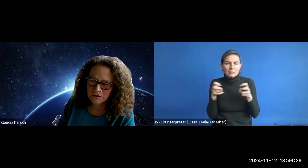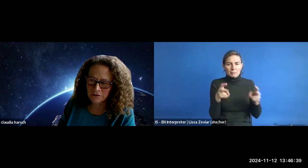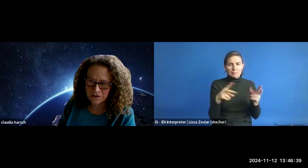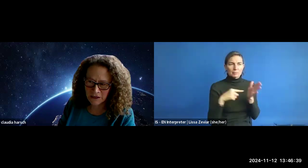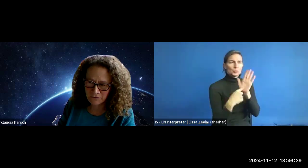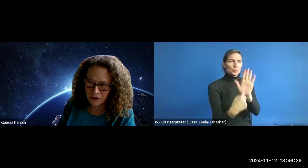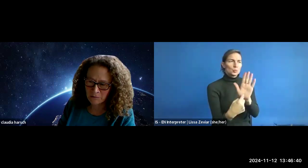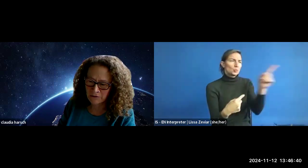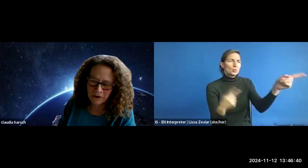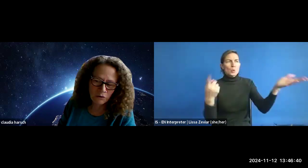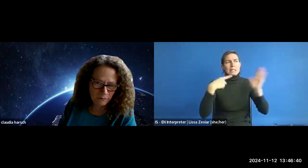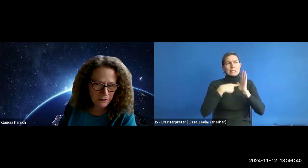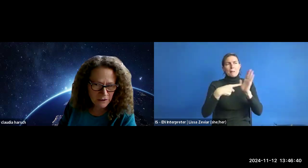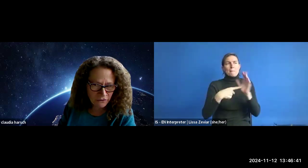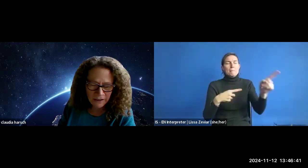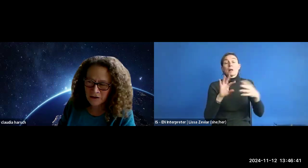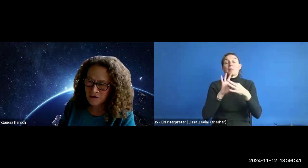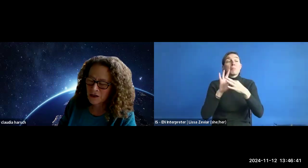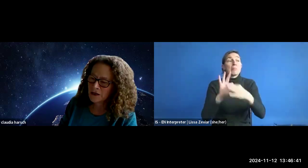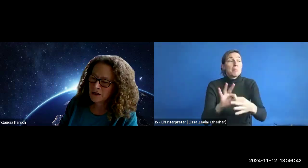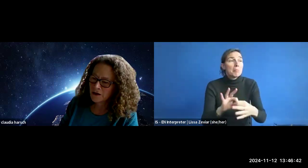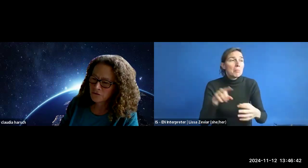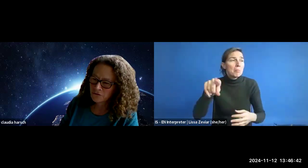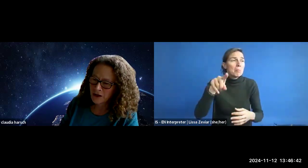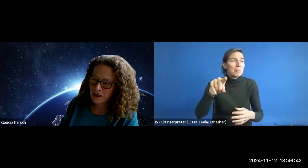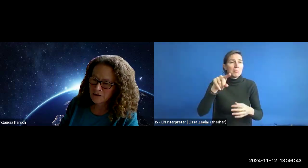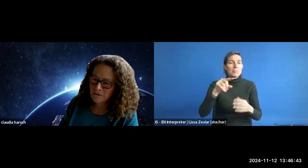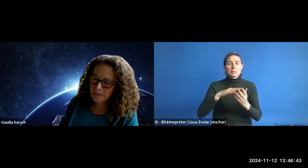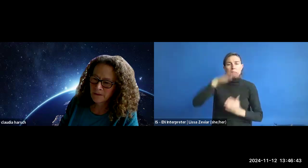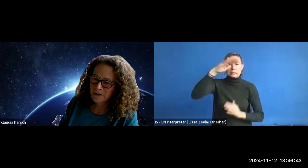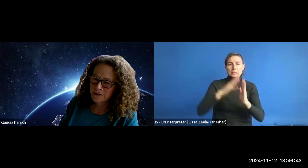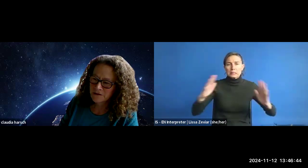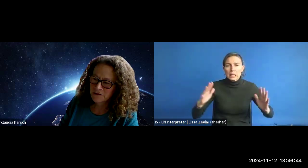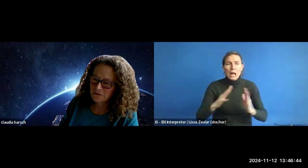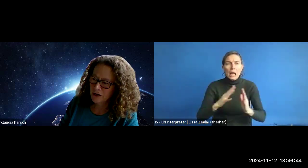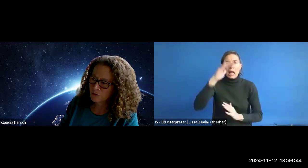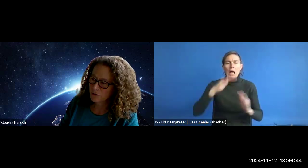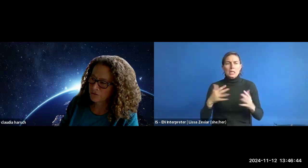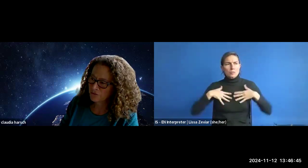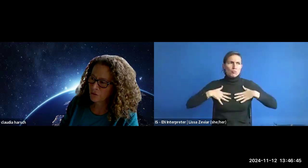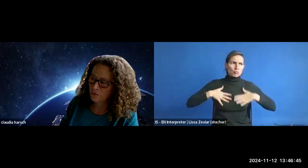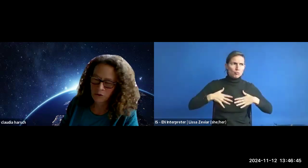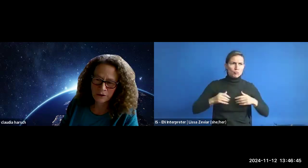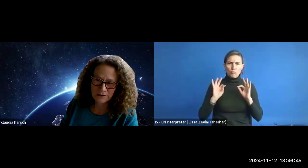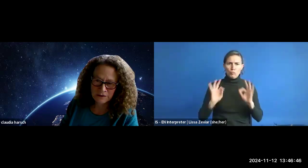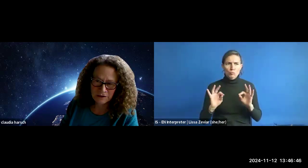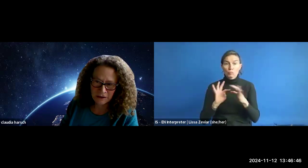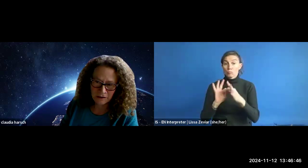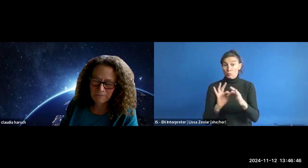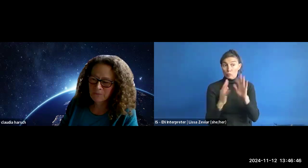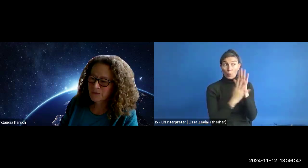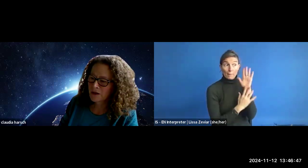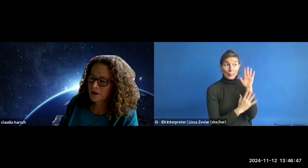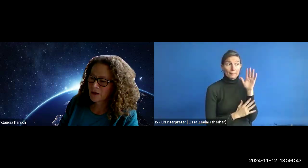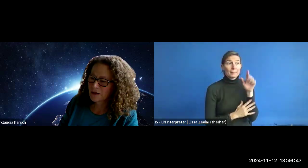size and mastery of sign vocabulary or grammatical correctness, and you find this described on a 4-point